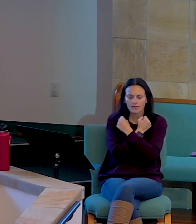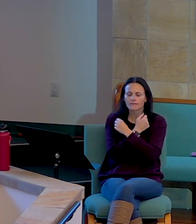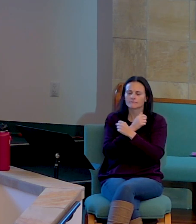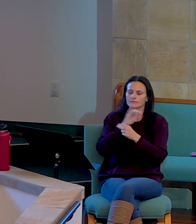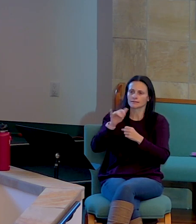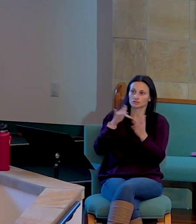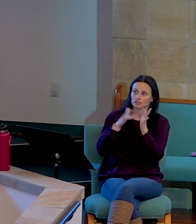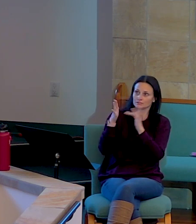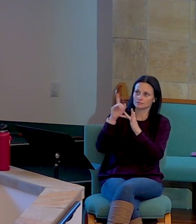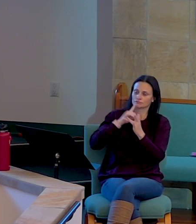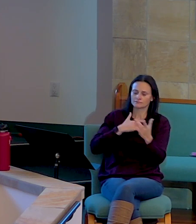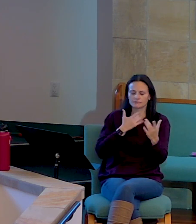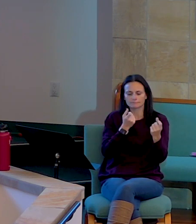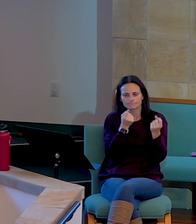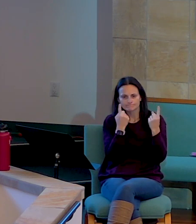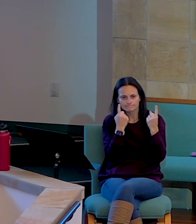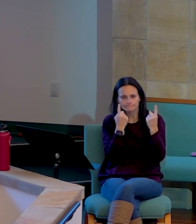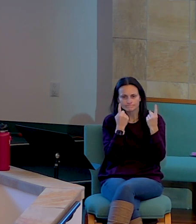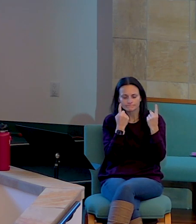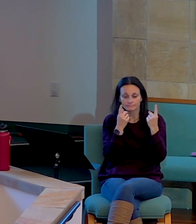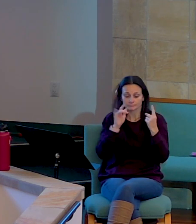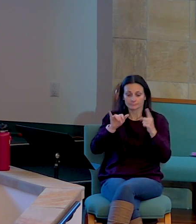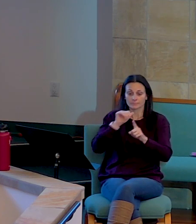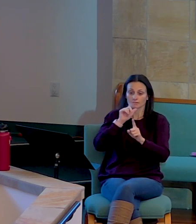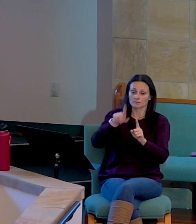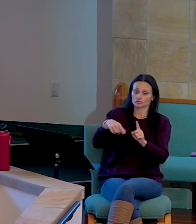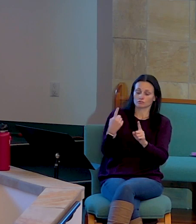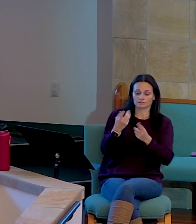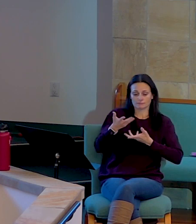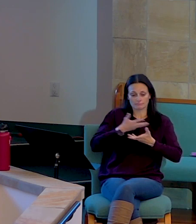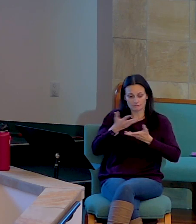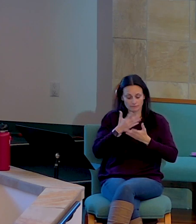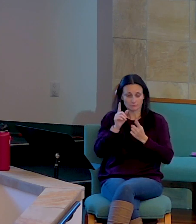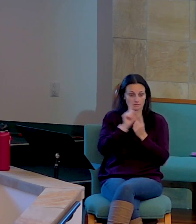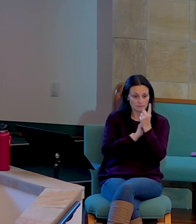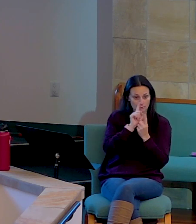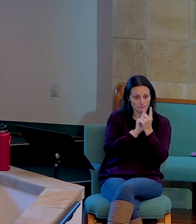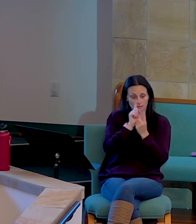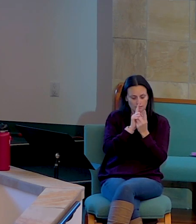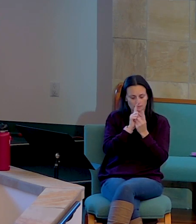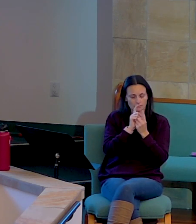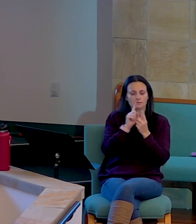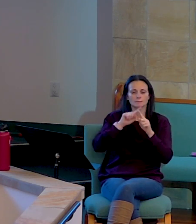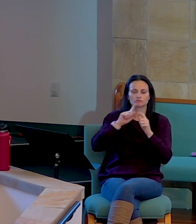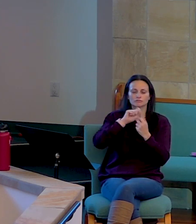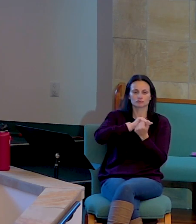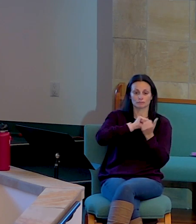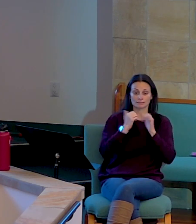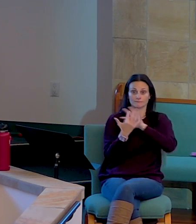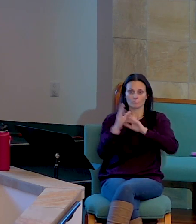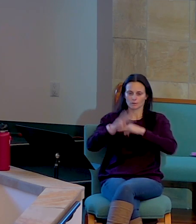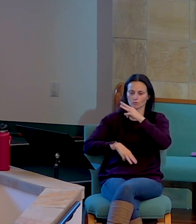is relating to as a means of not just interacting one-on-one, but